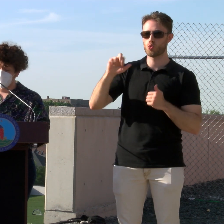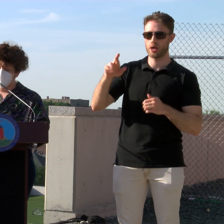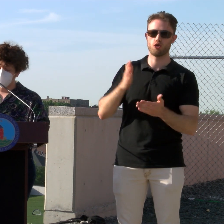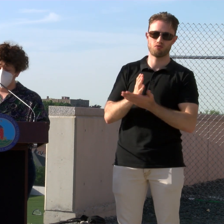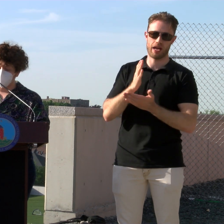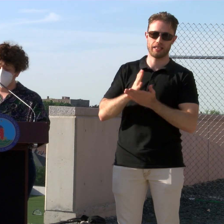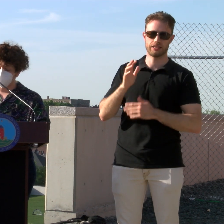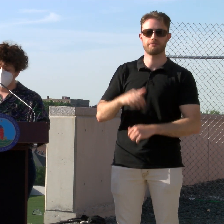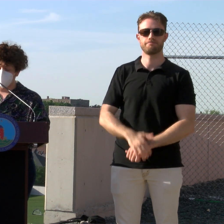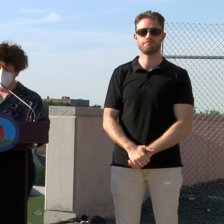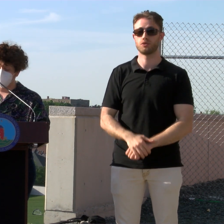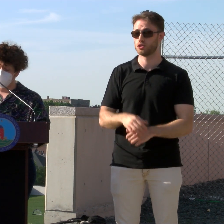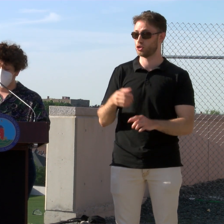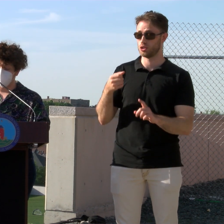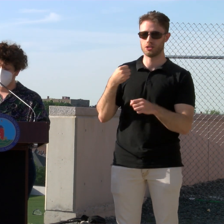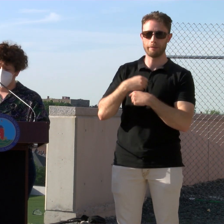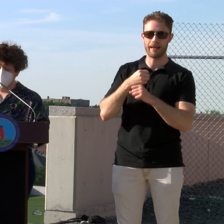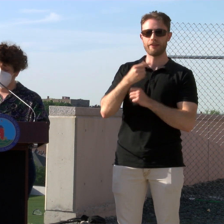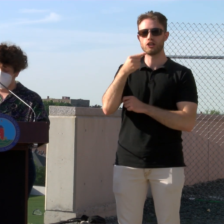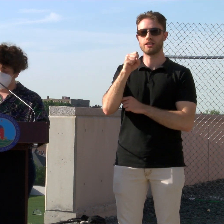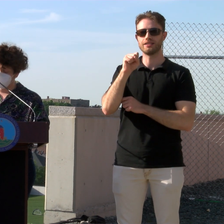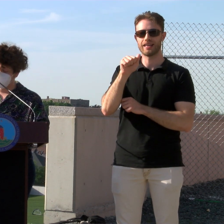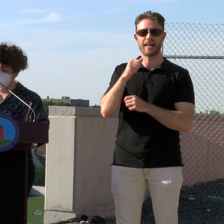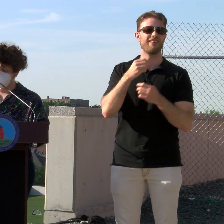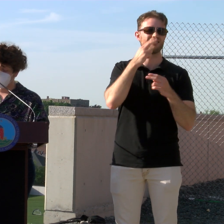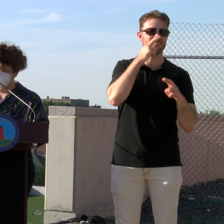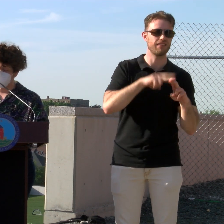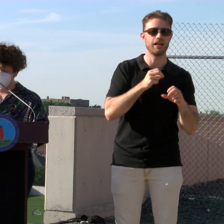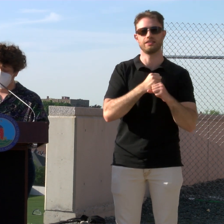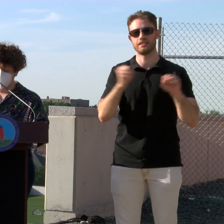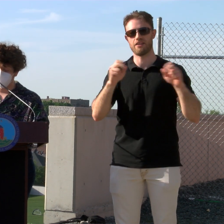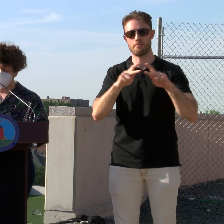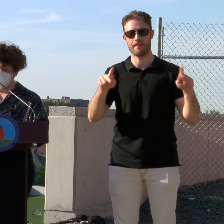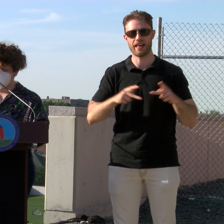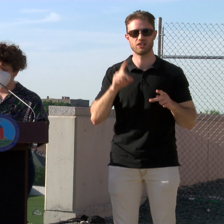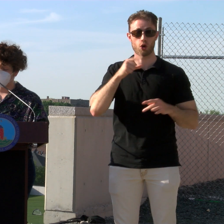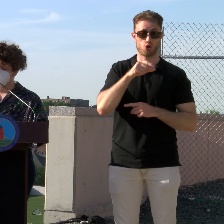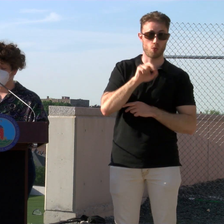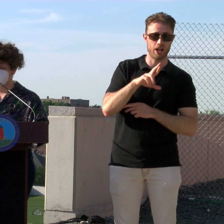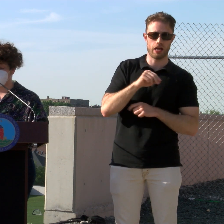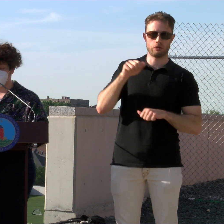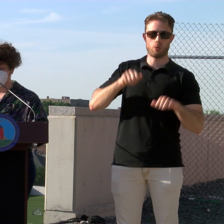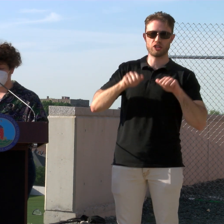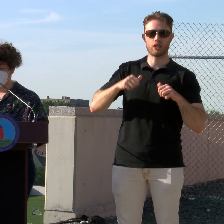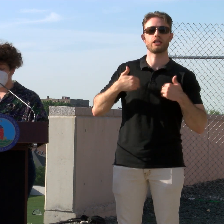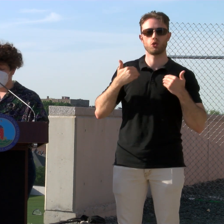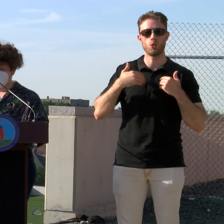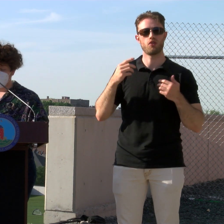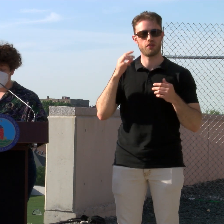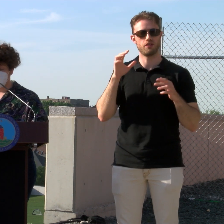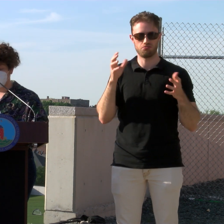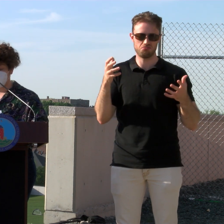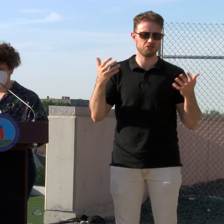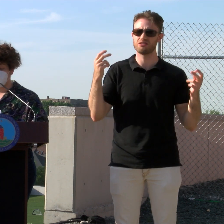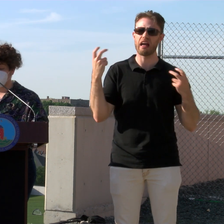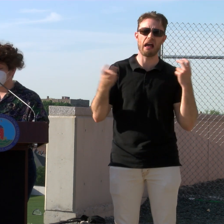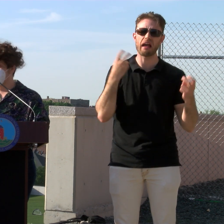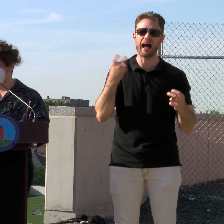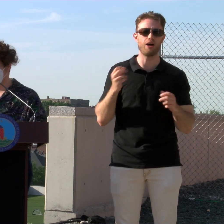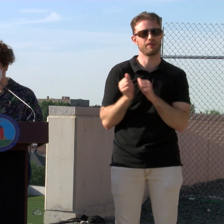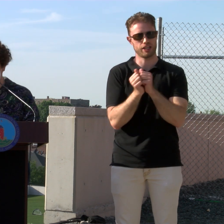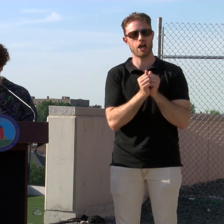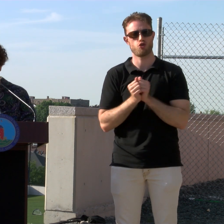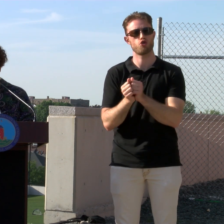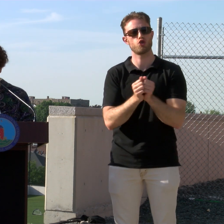youth. She made the GSA a fun and safe space for queer and questioning youth to hang out and be themselves together. When I